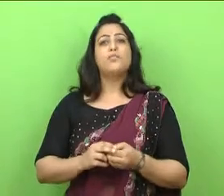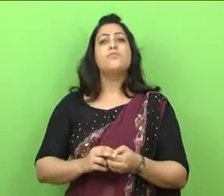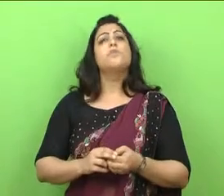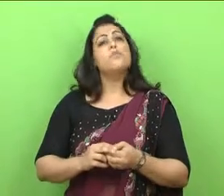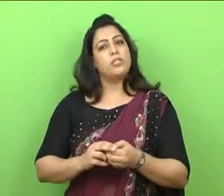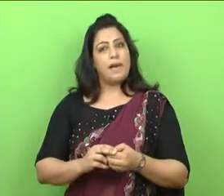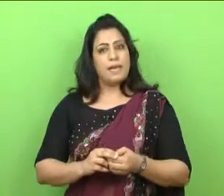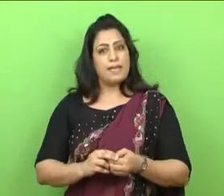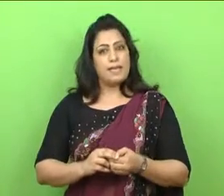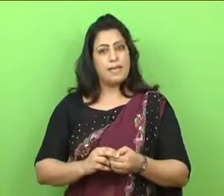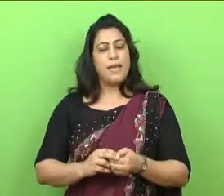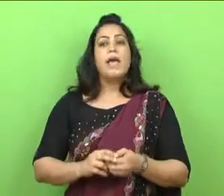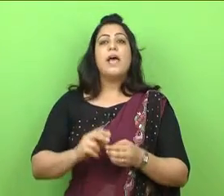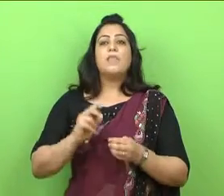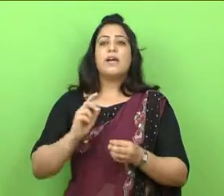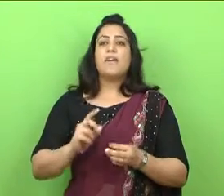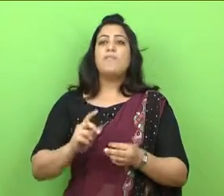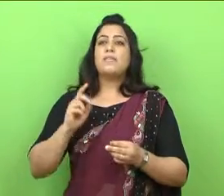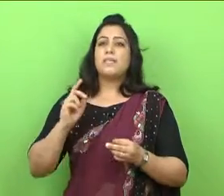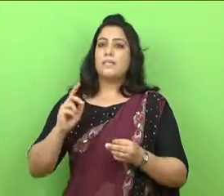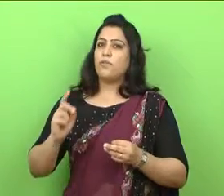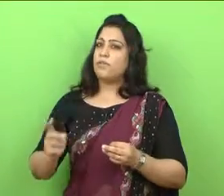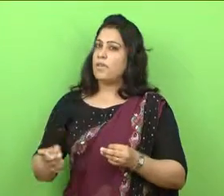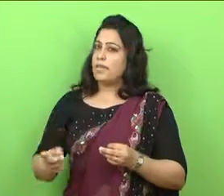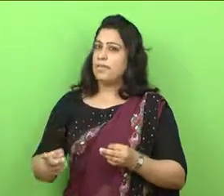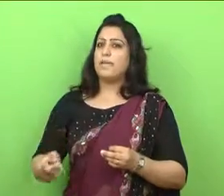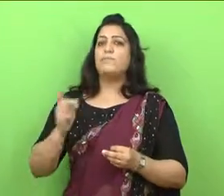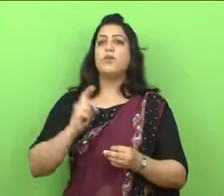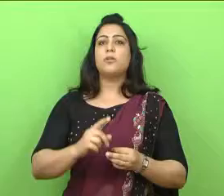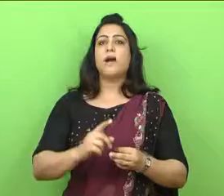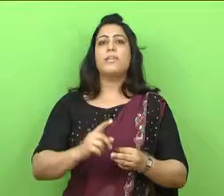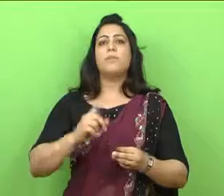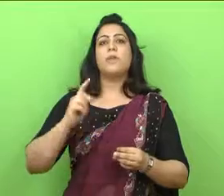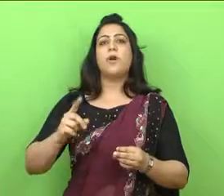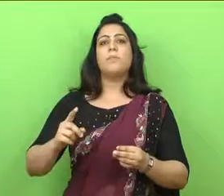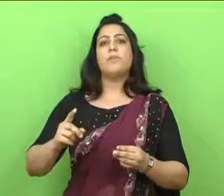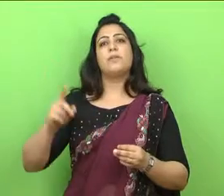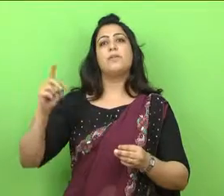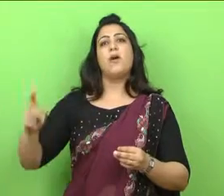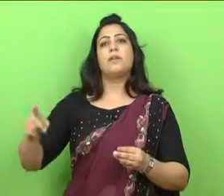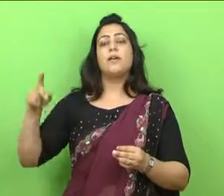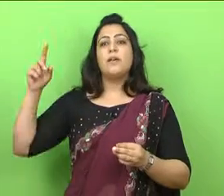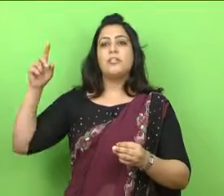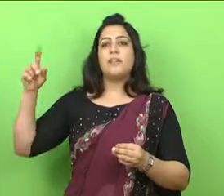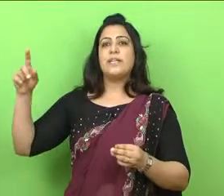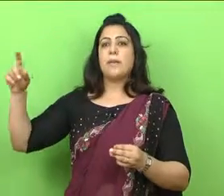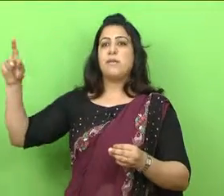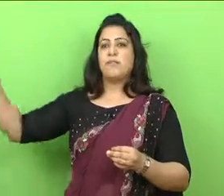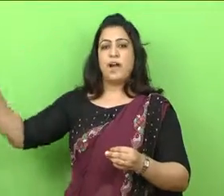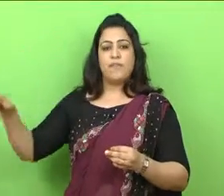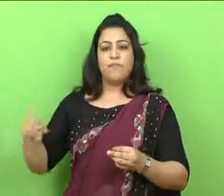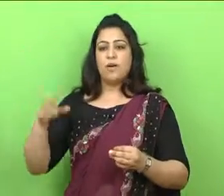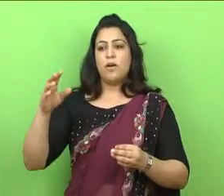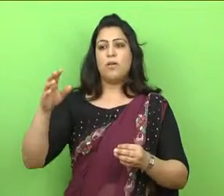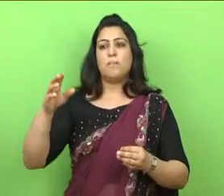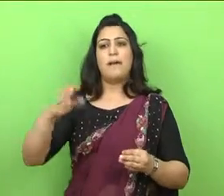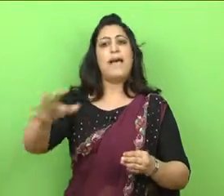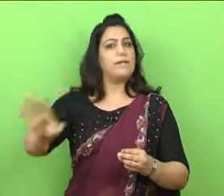to motorbikes. The government has now decided that motorbikes will not be ridden on street number 5, Manhattan,